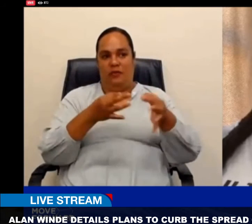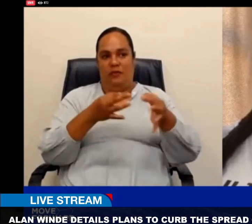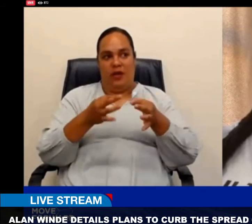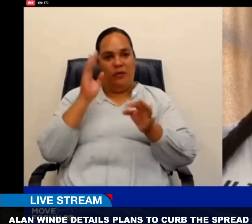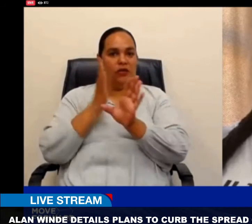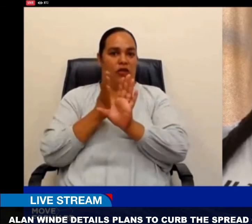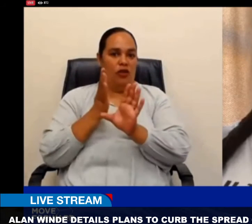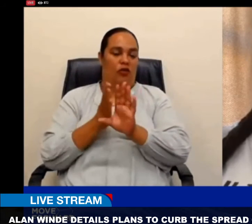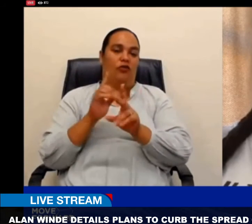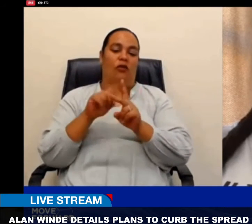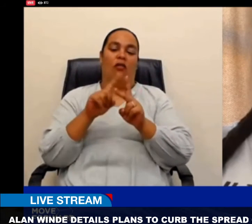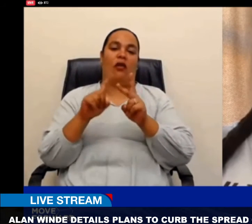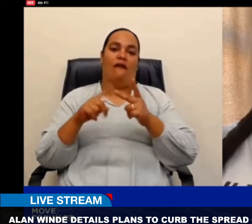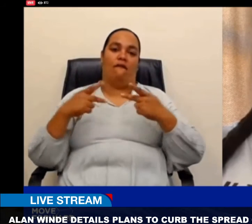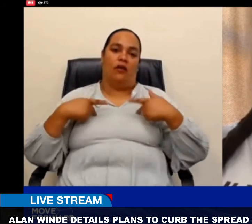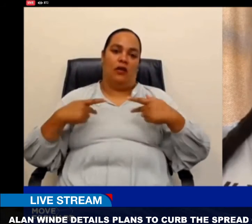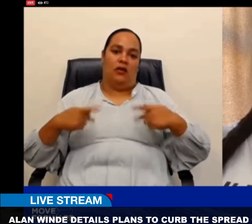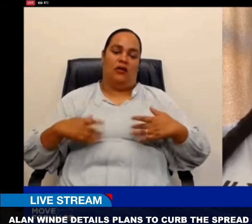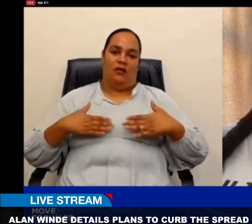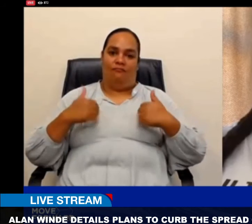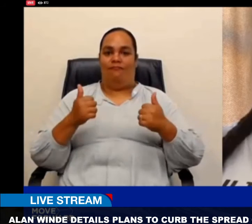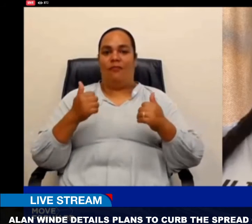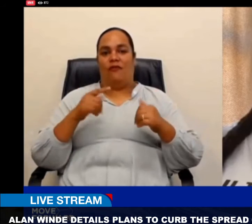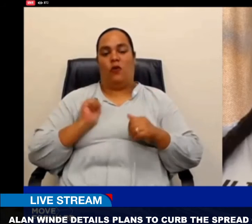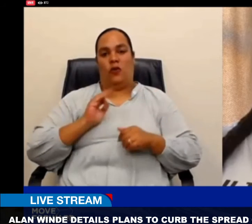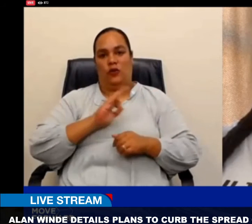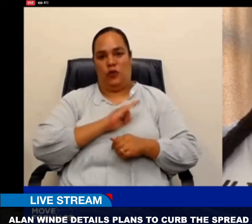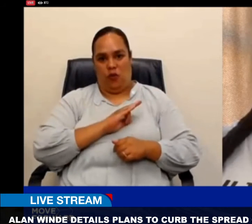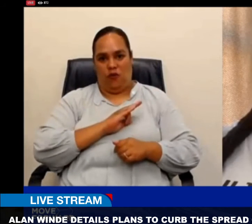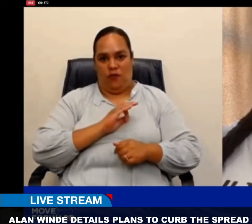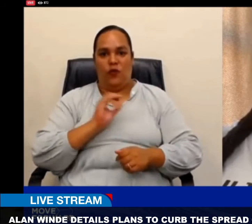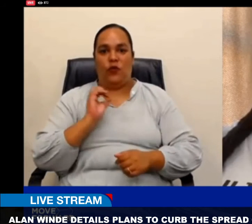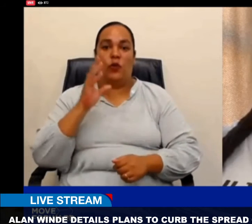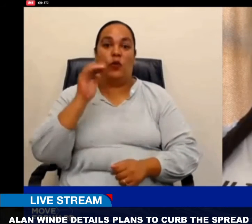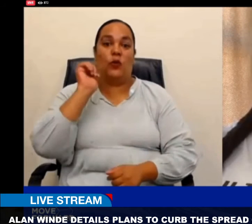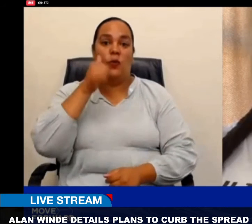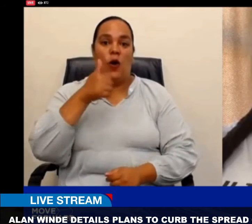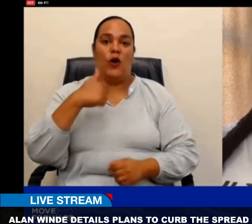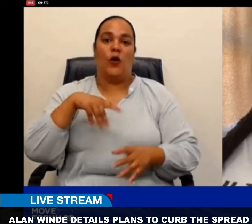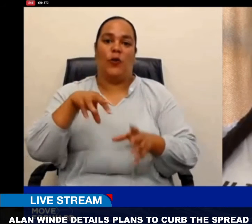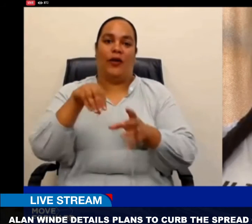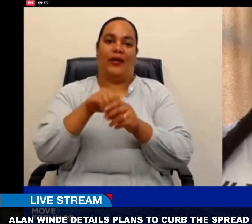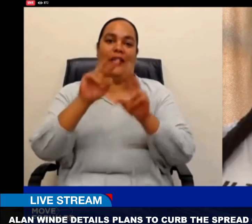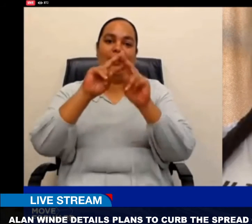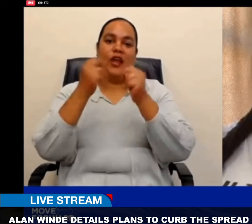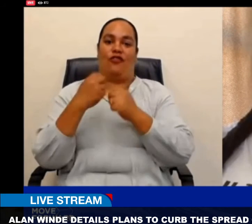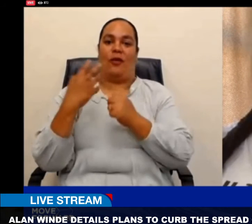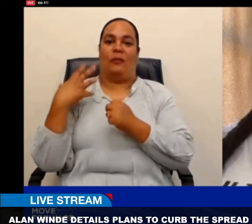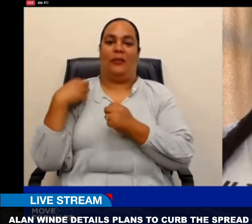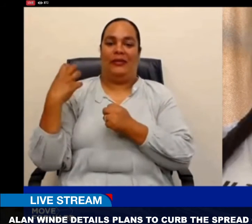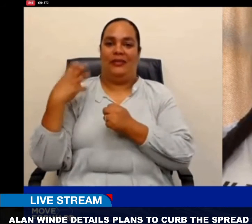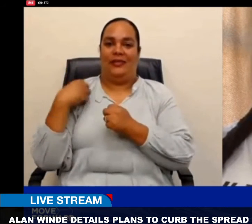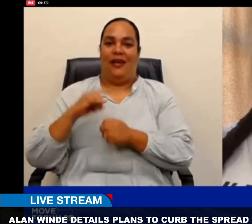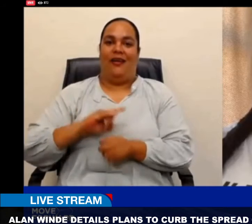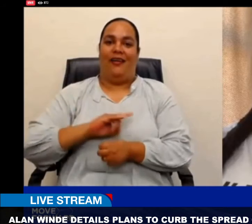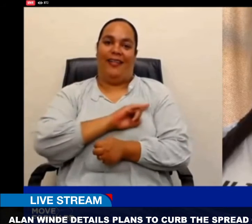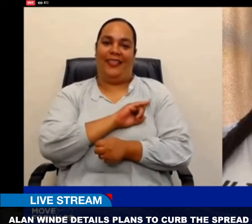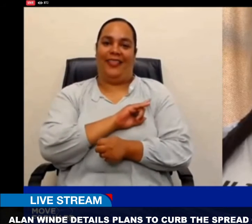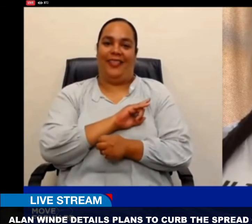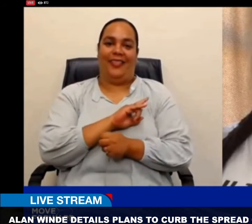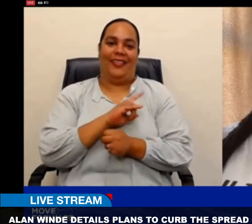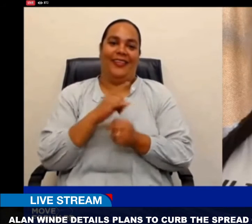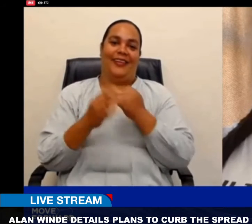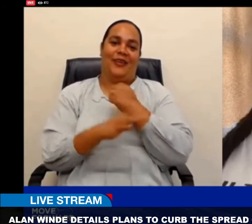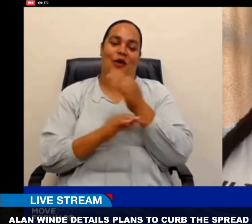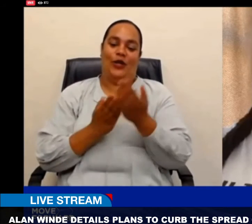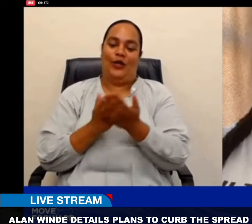psychological and also the physical well-being of our staff. So tomorrow we are joining the National Minister of Health in the garden route, where